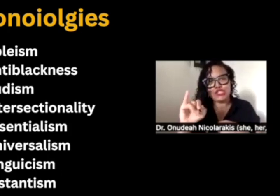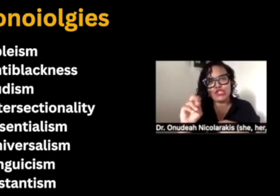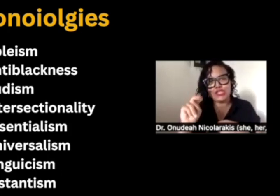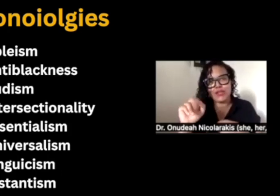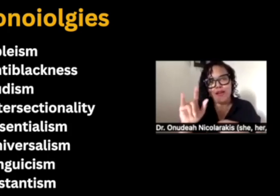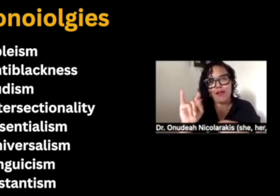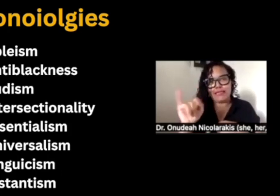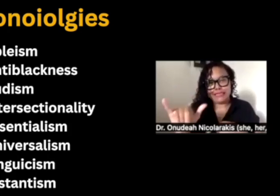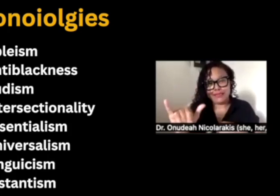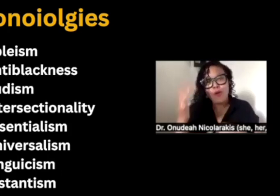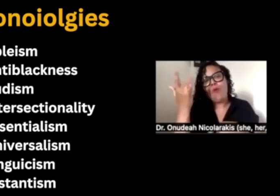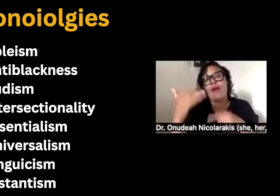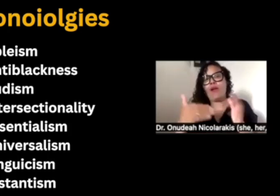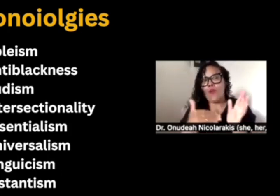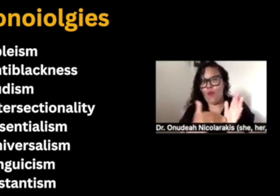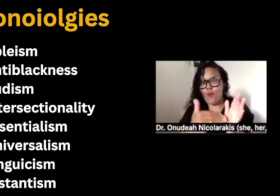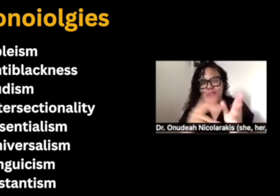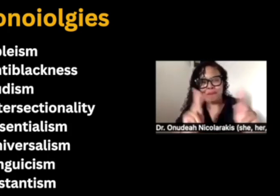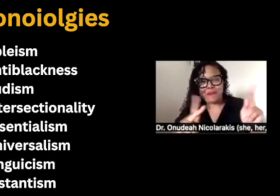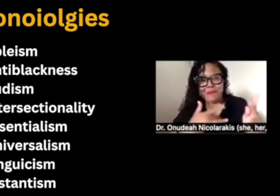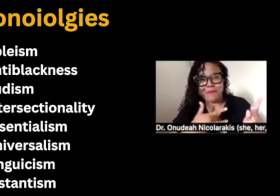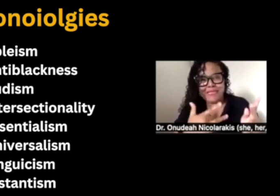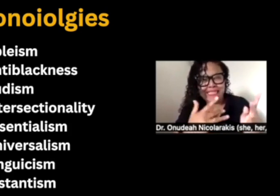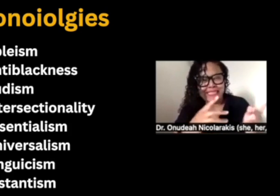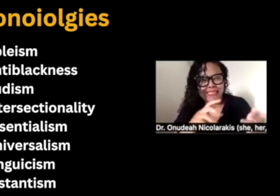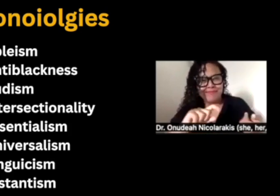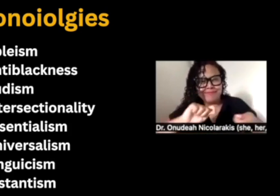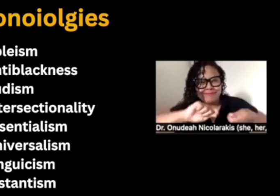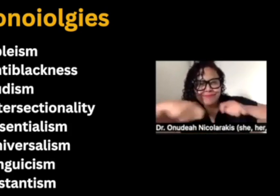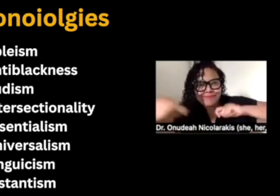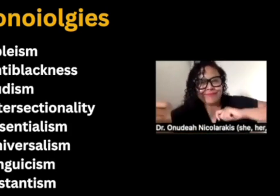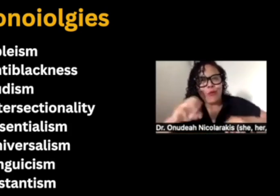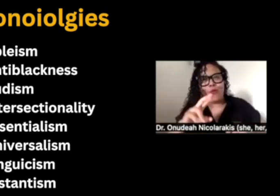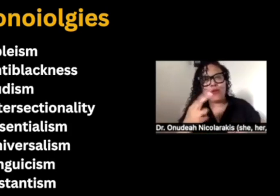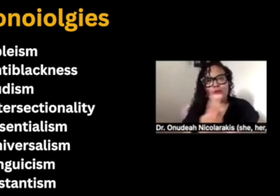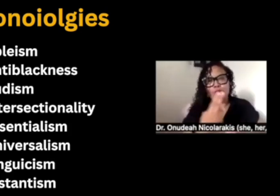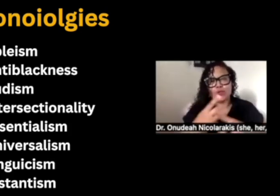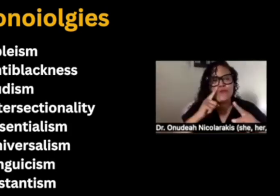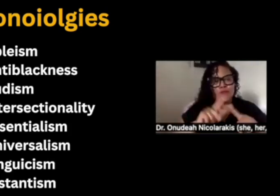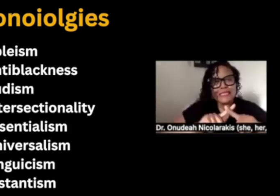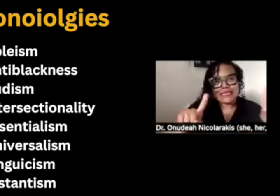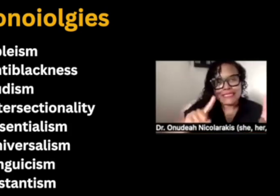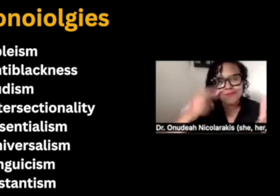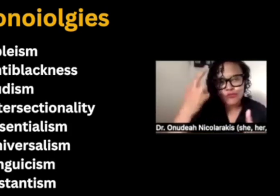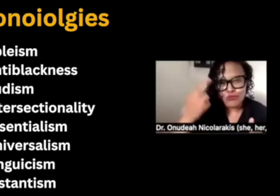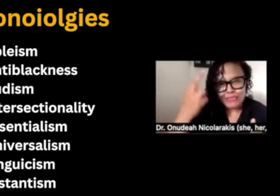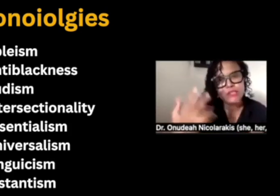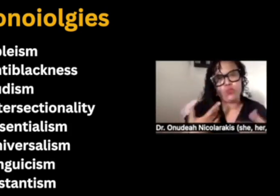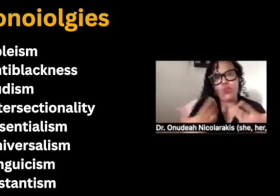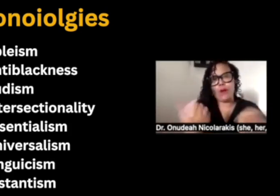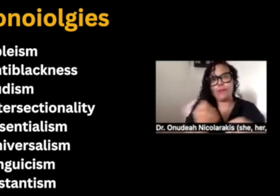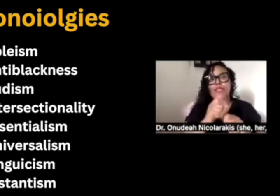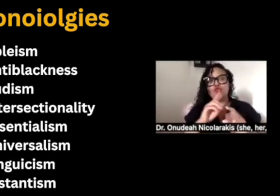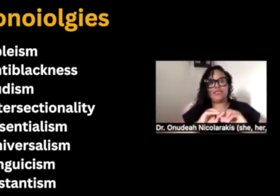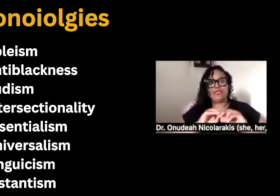So I'll talk about intersectionality. Often people twist this or use it in